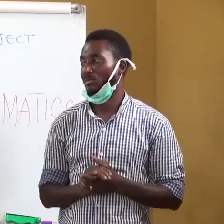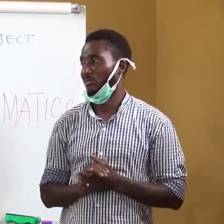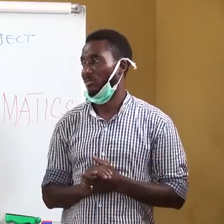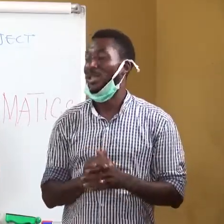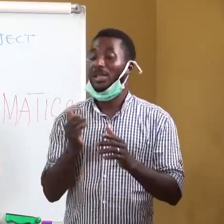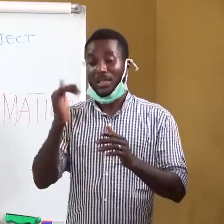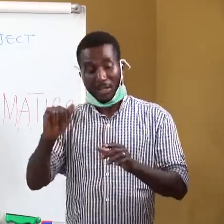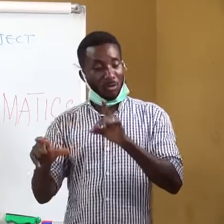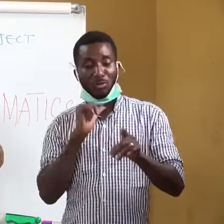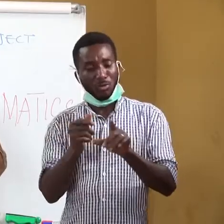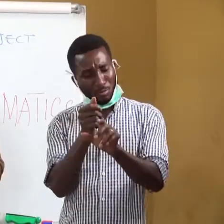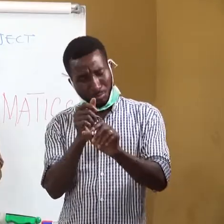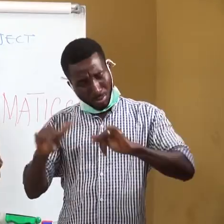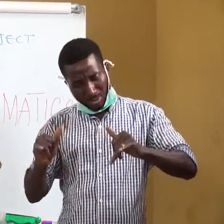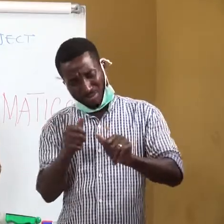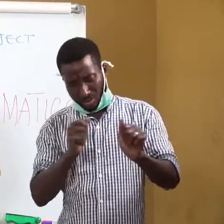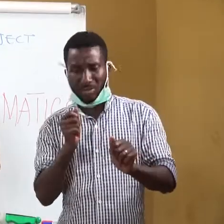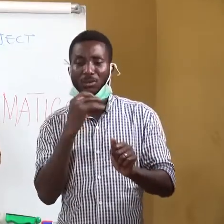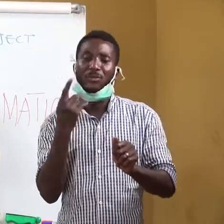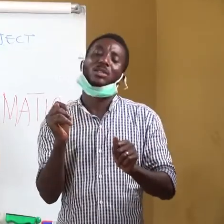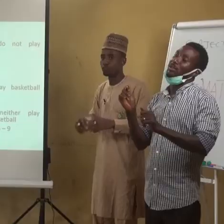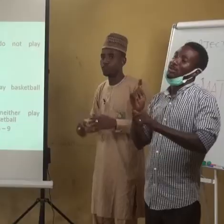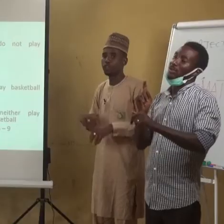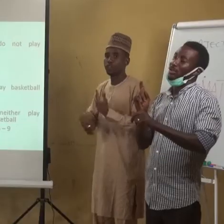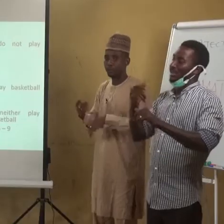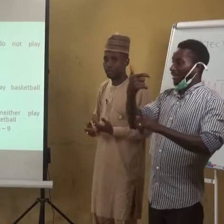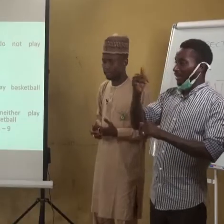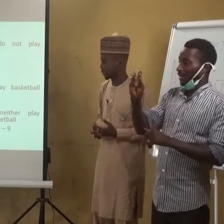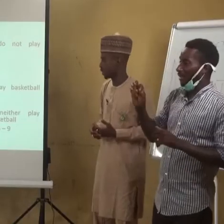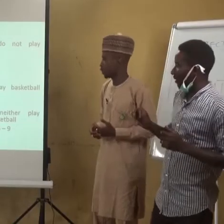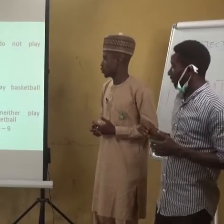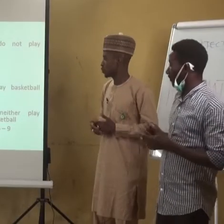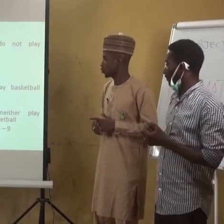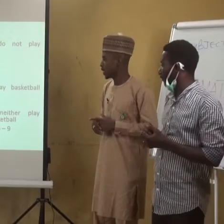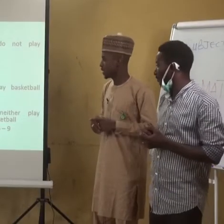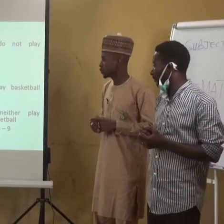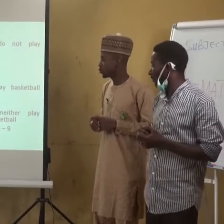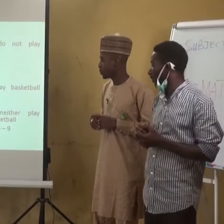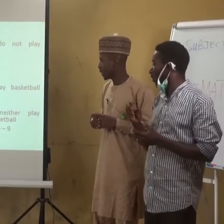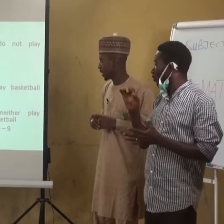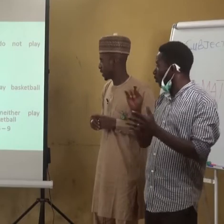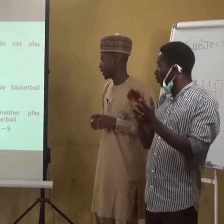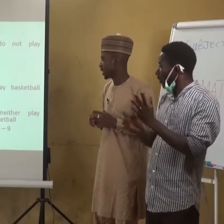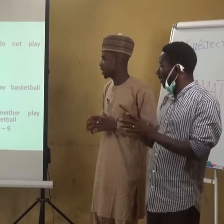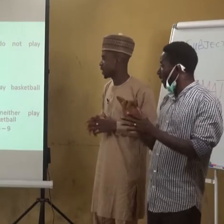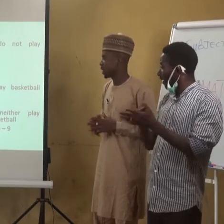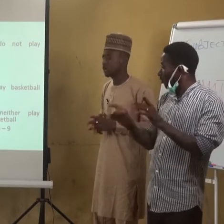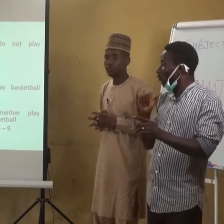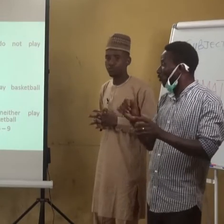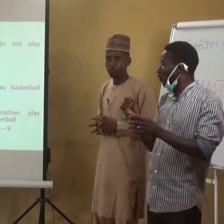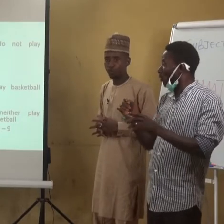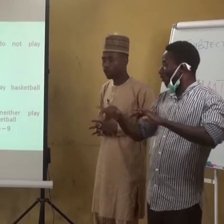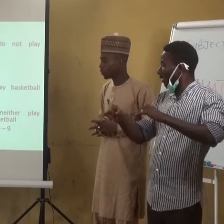game. These students, they don't play basketball and they don't play football, meaning complement. So students that do not play